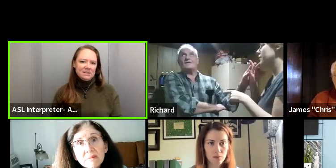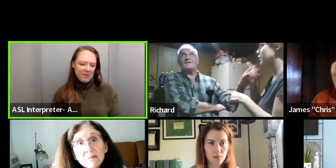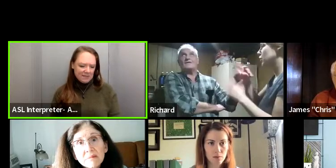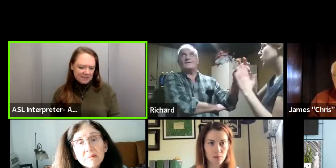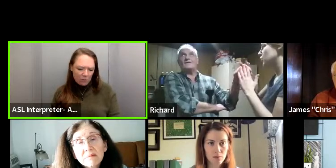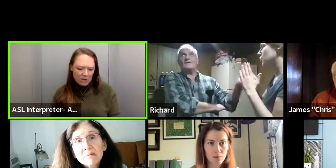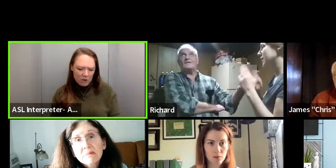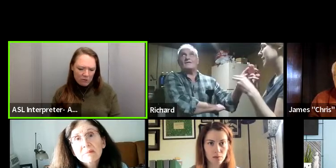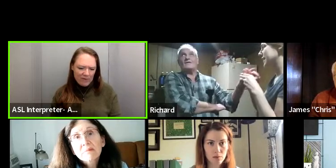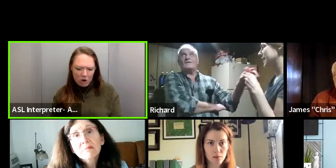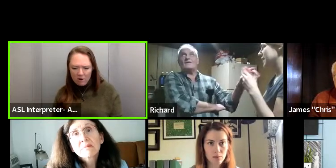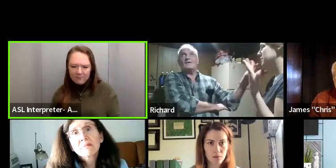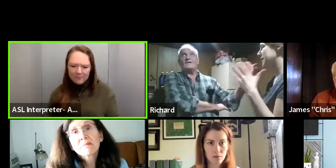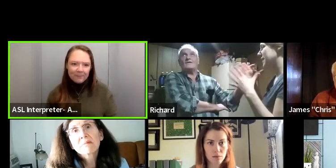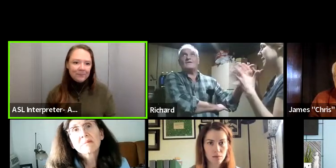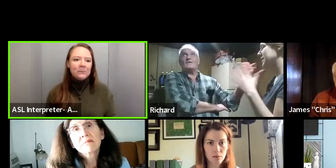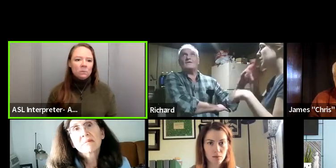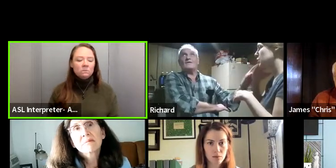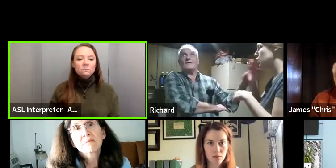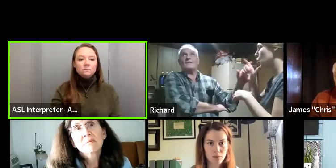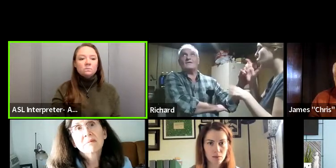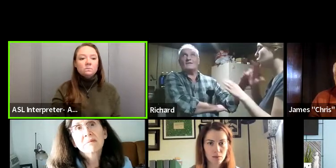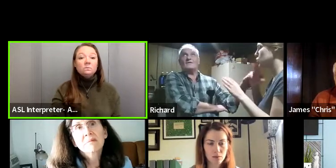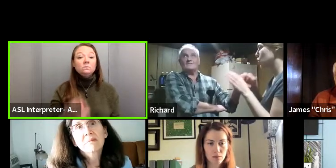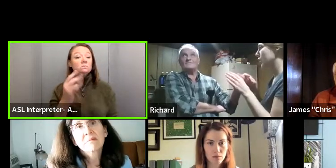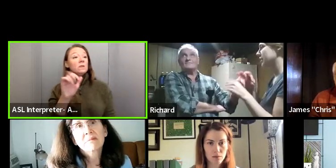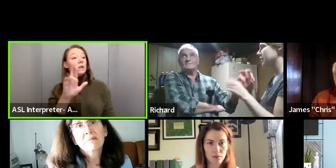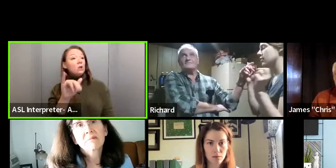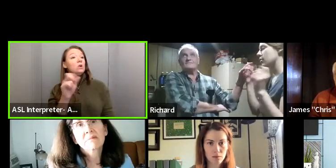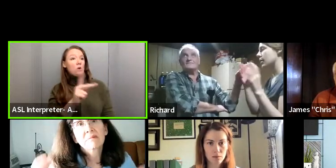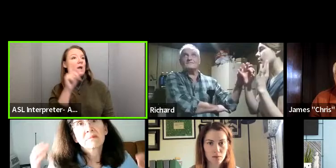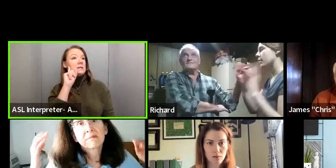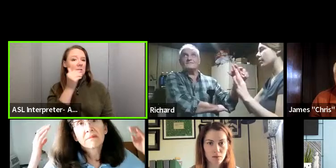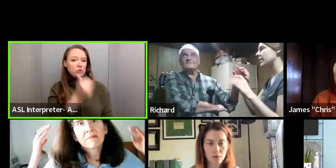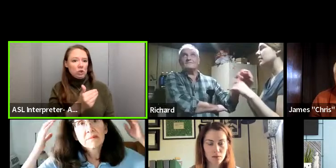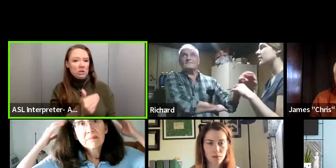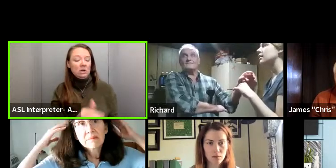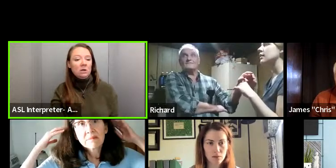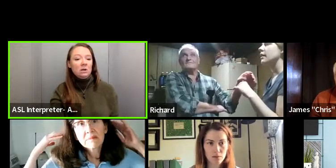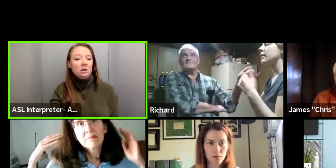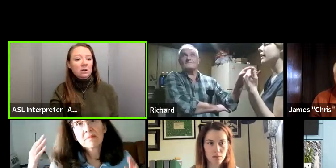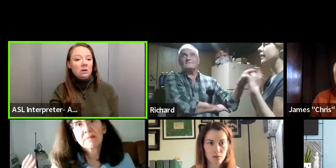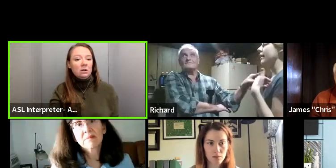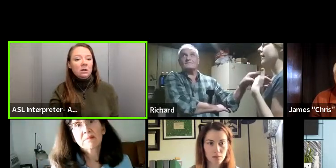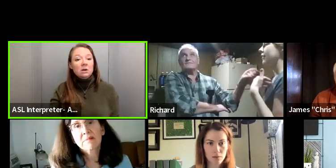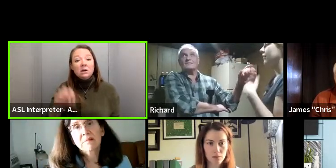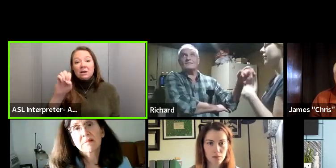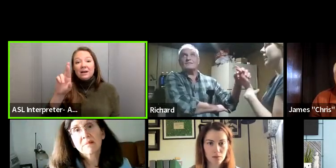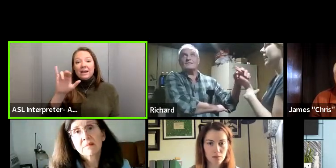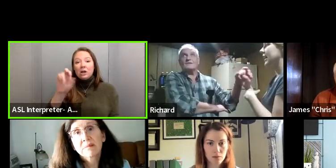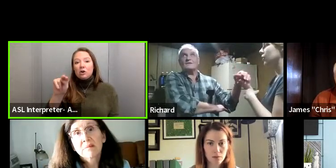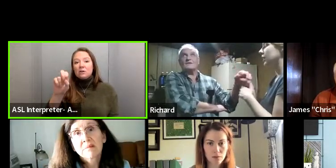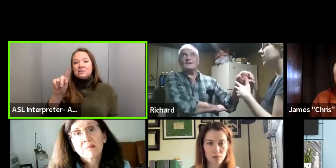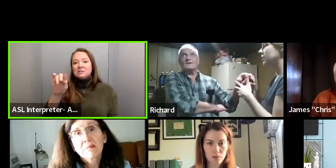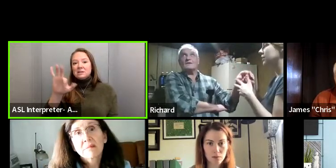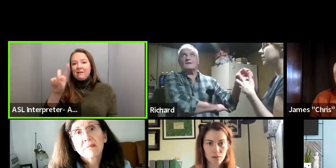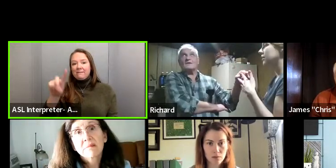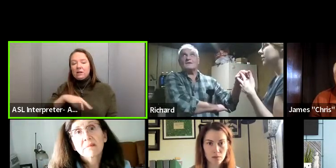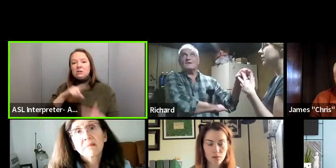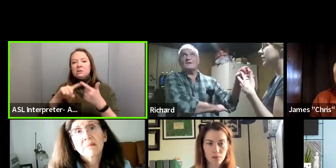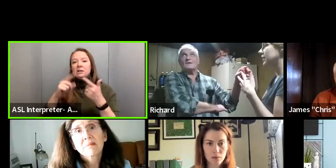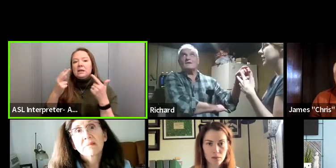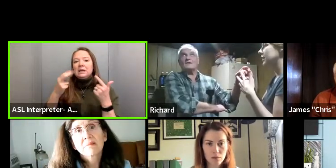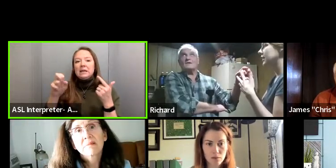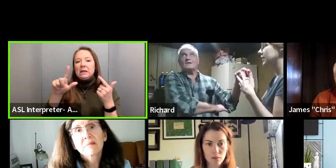the participants so we know who they are. Okay, sounds good. So we've got Erin Steinfeld, we've got Healy